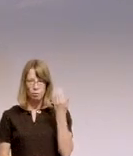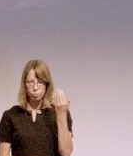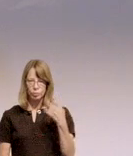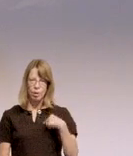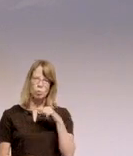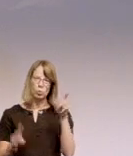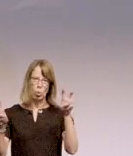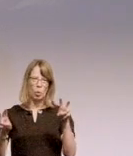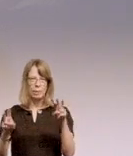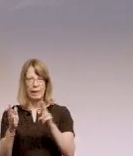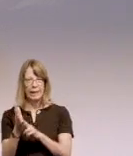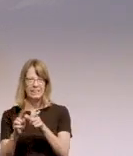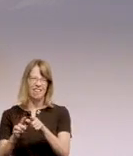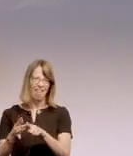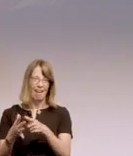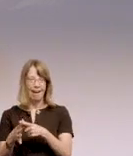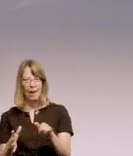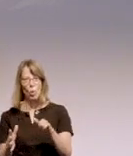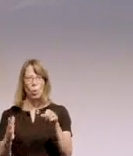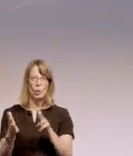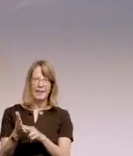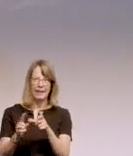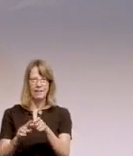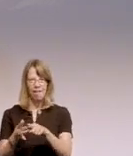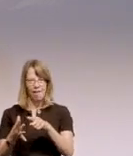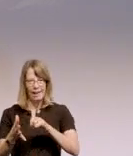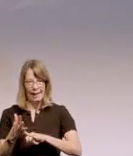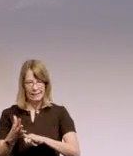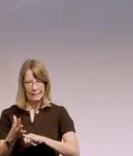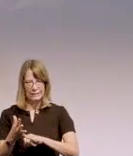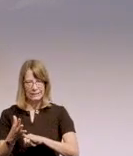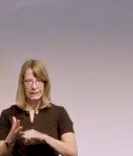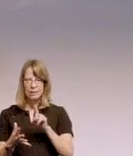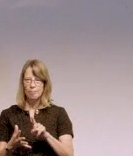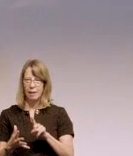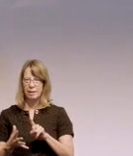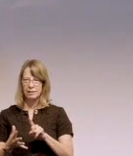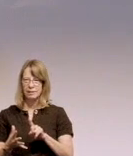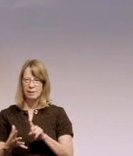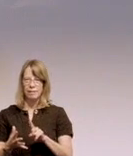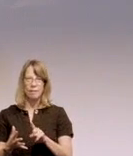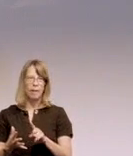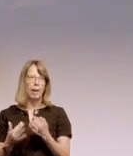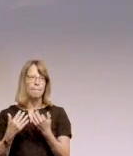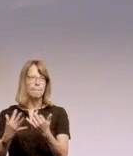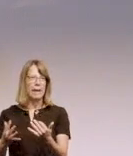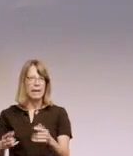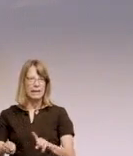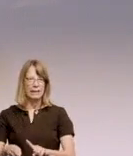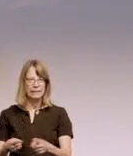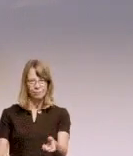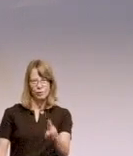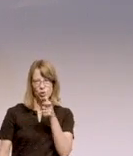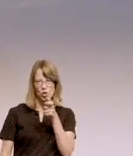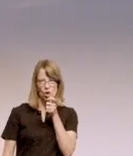the NDIA, or the NDIS is the scheme that they implement. There are a lot of words inside the agency that will get you caught up. That will